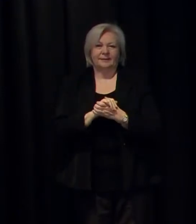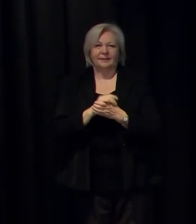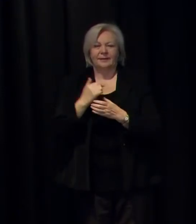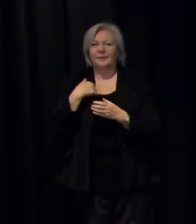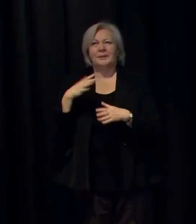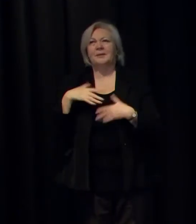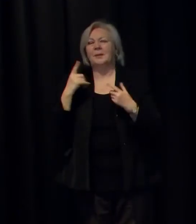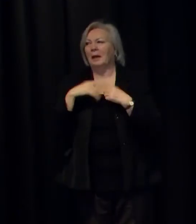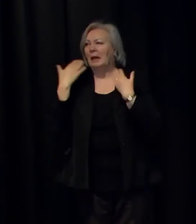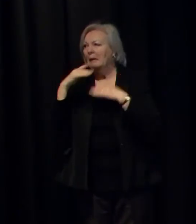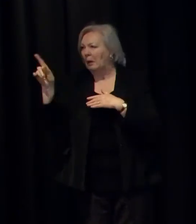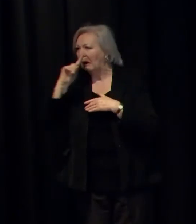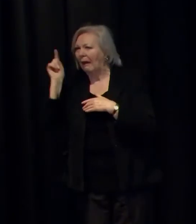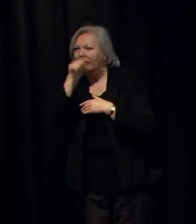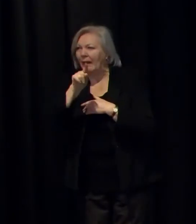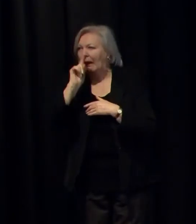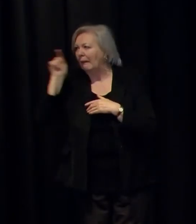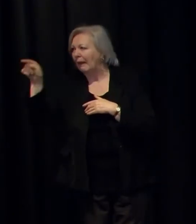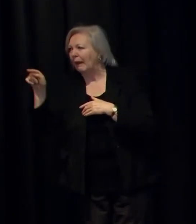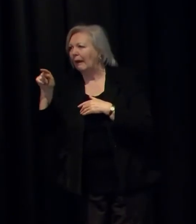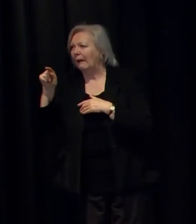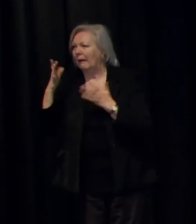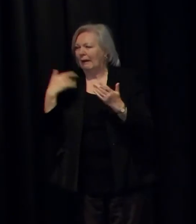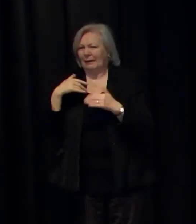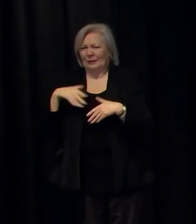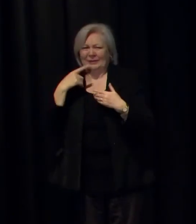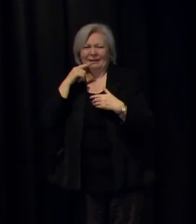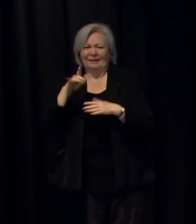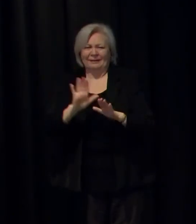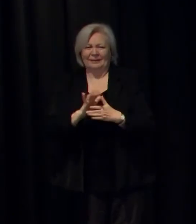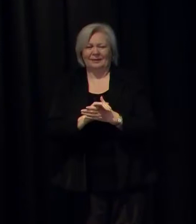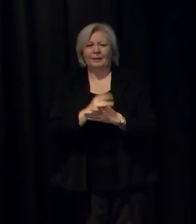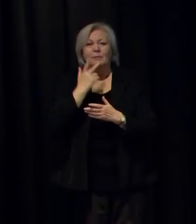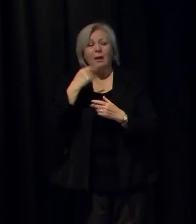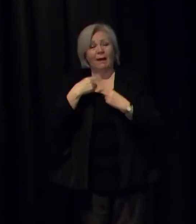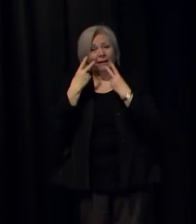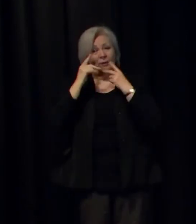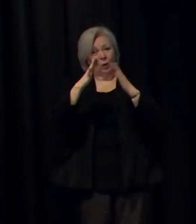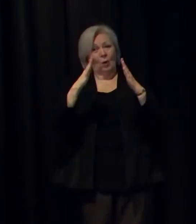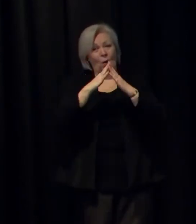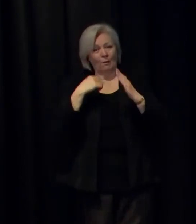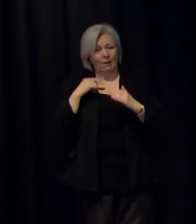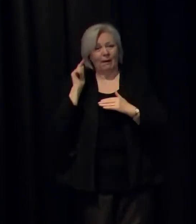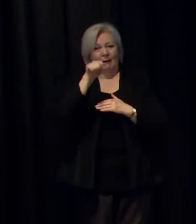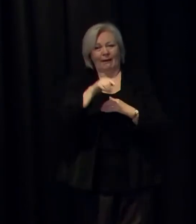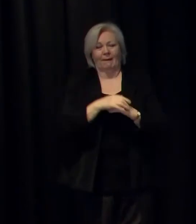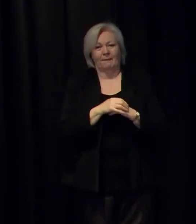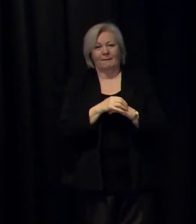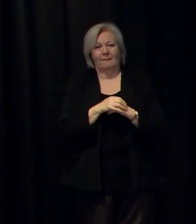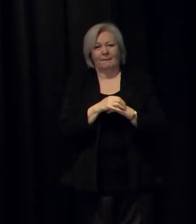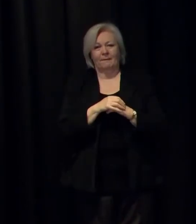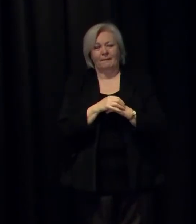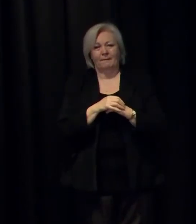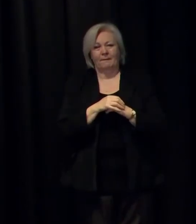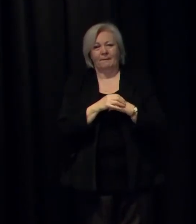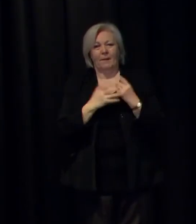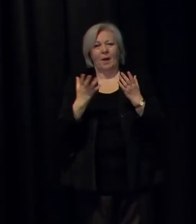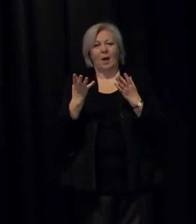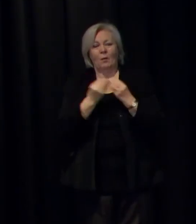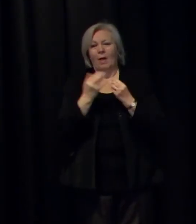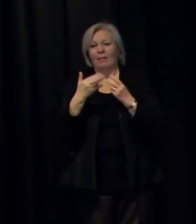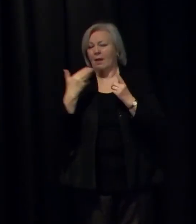trying to limit where you might go. But, if I come to your house, then I count as one of the 10 people who can go to your